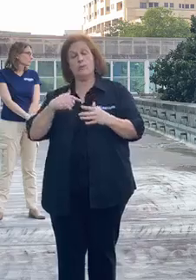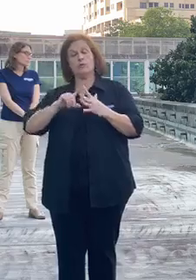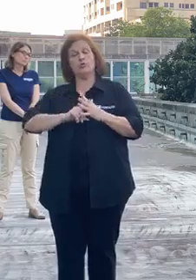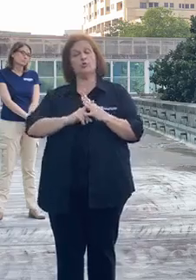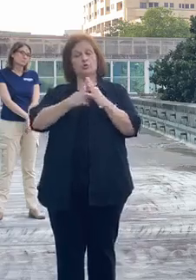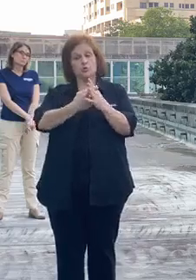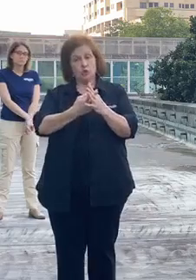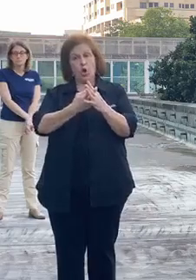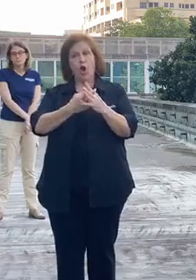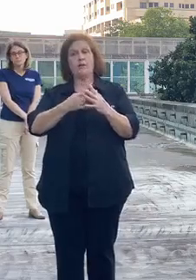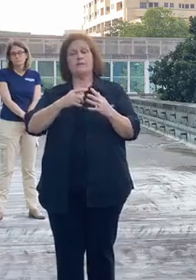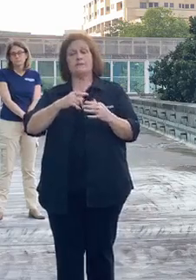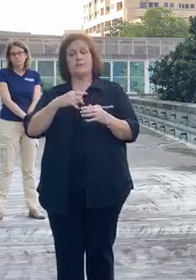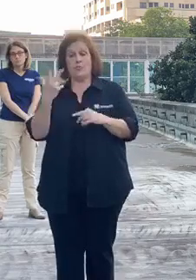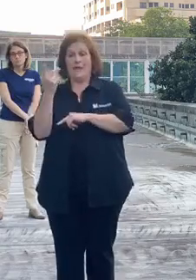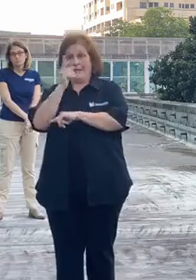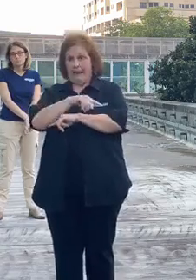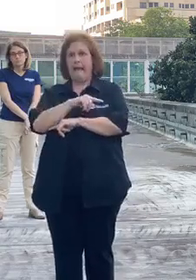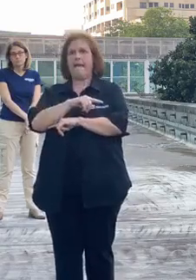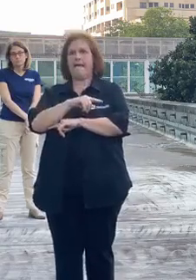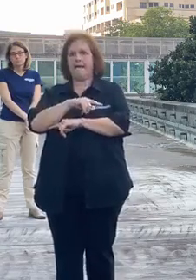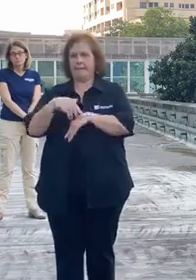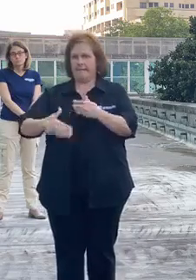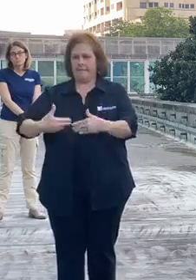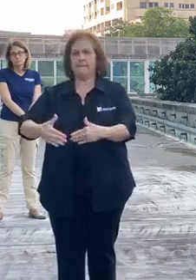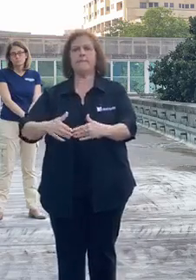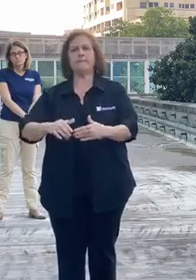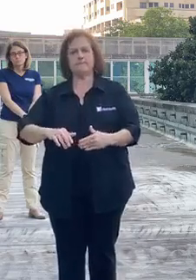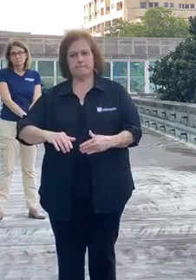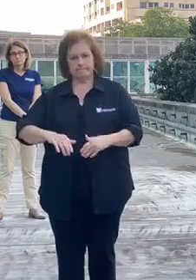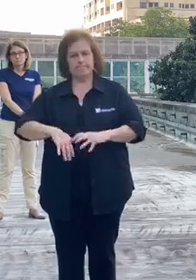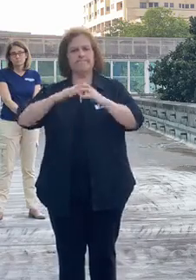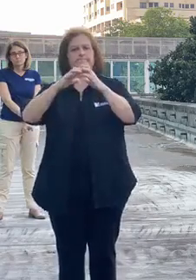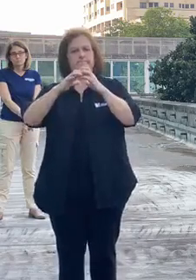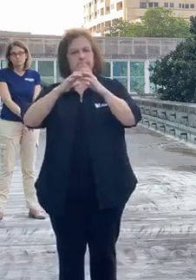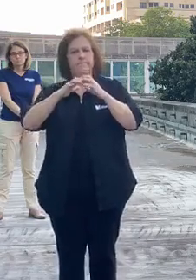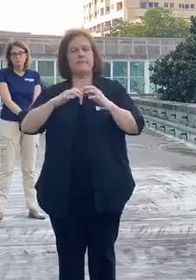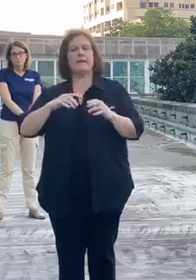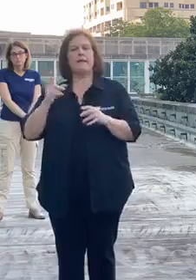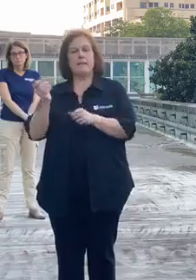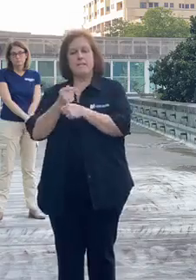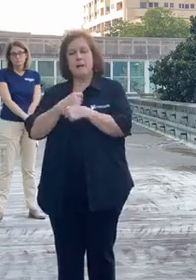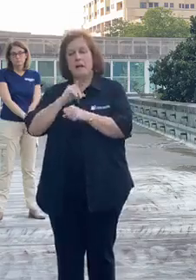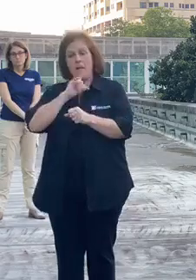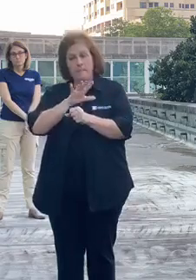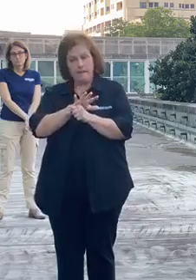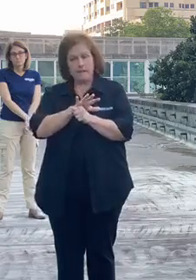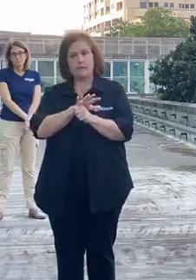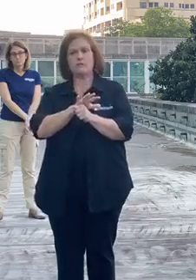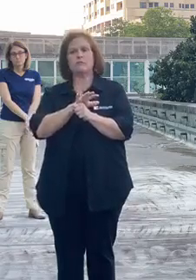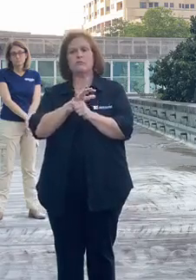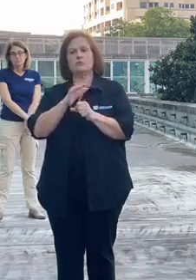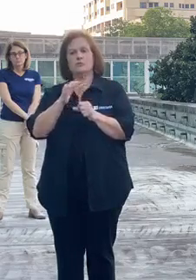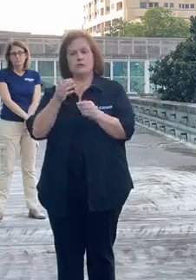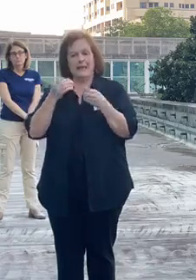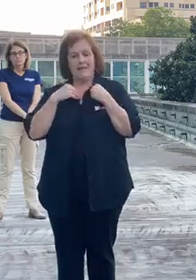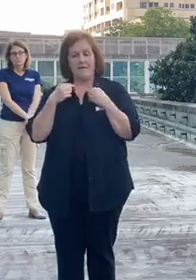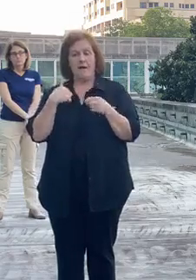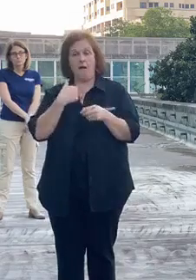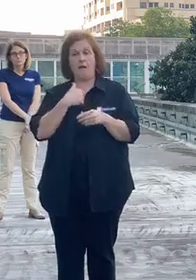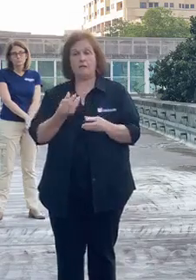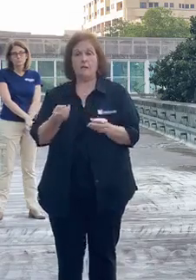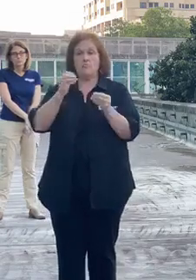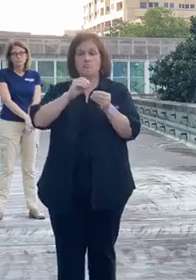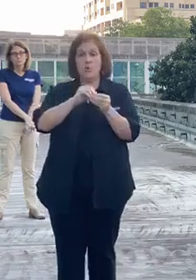stand it up. It took us 3 days to do that. And they had actually made an additional commitment to provide us with additional testing